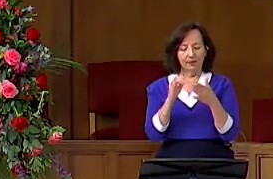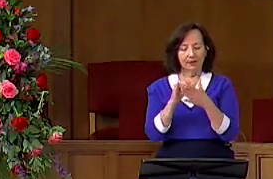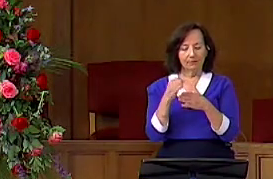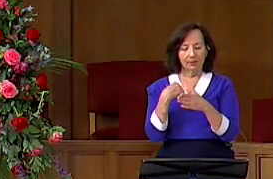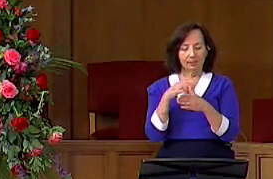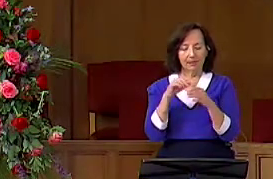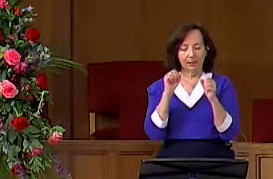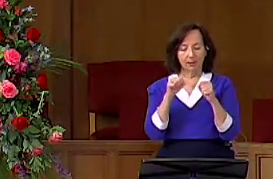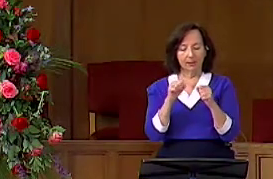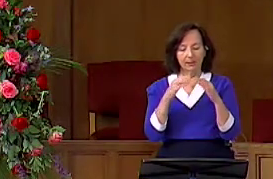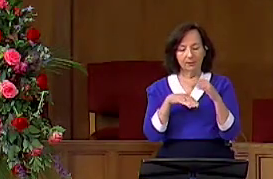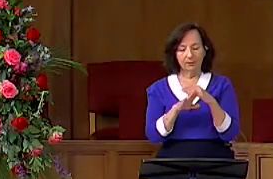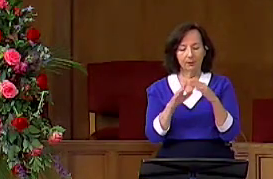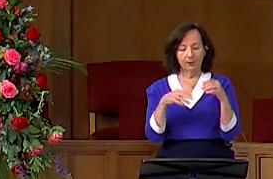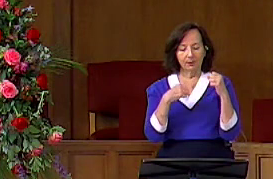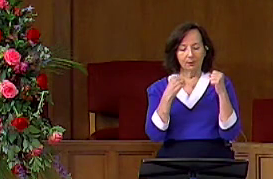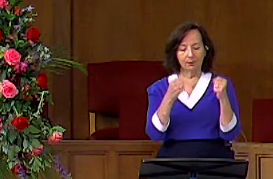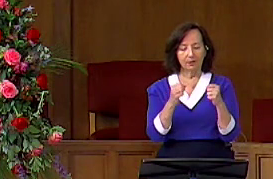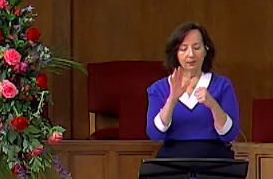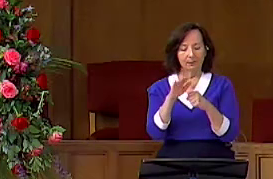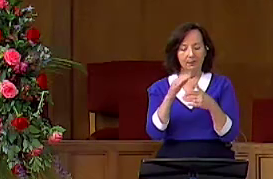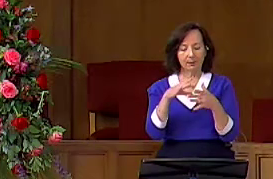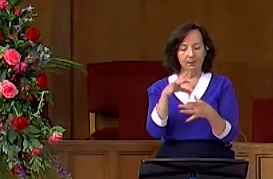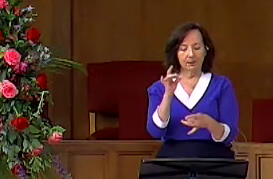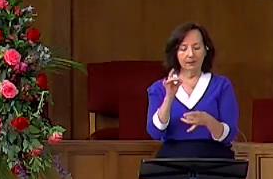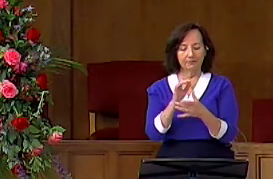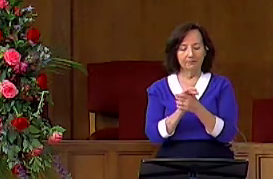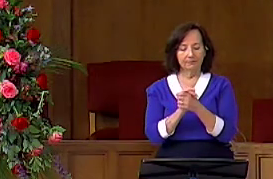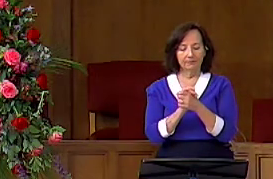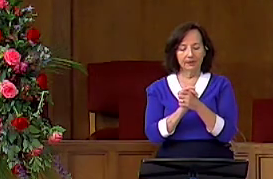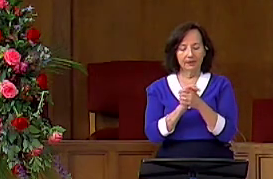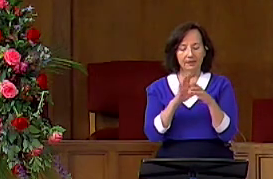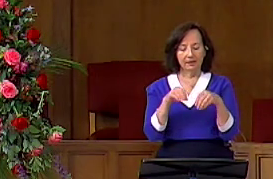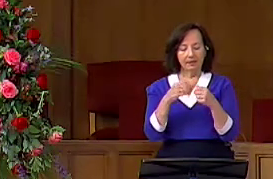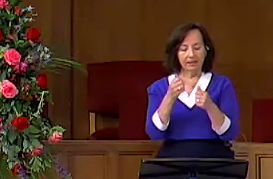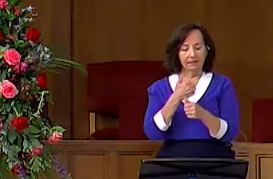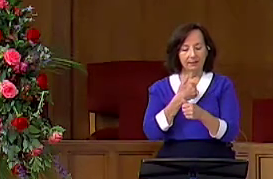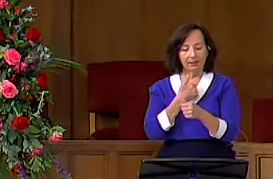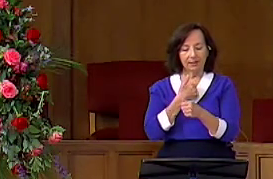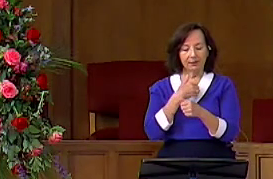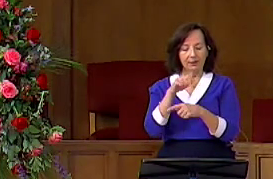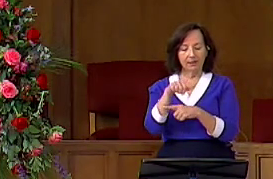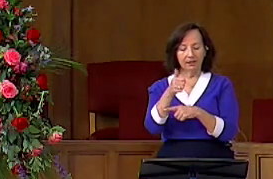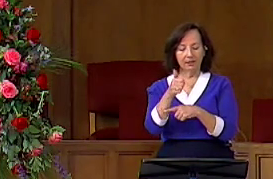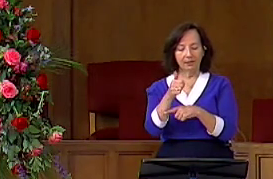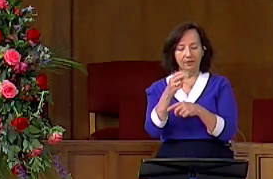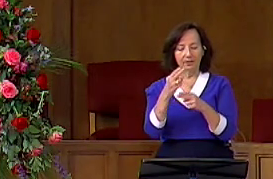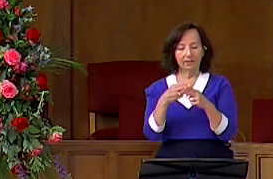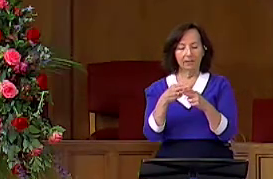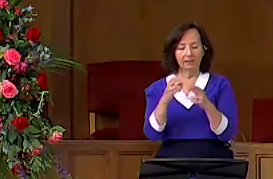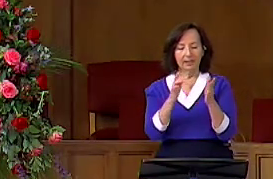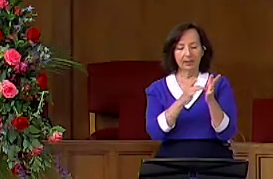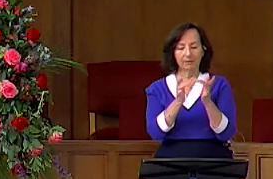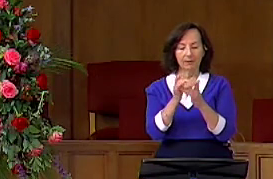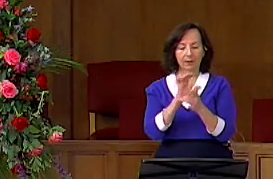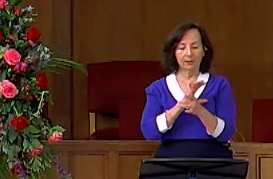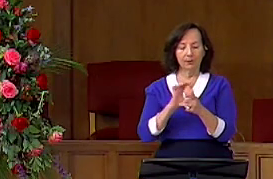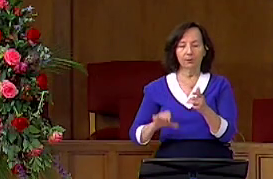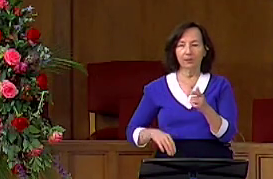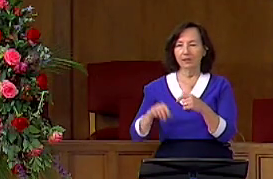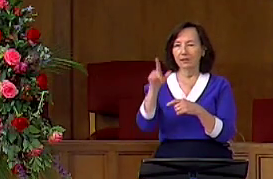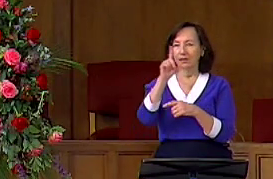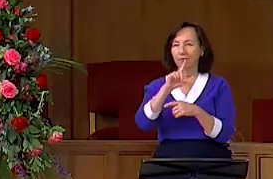grant that we may go into the world in the strength of your Spirit to give ourselves for others. In the name of